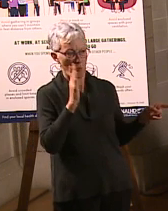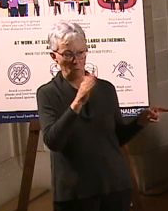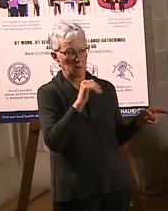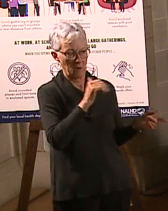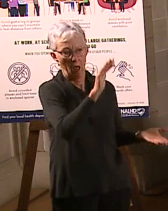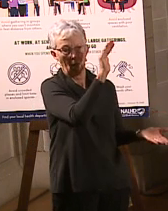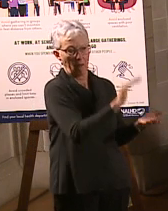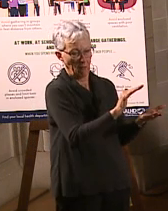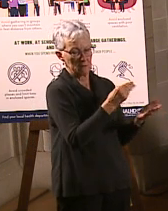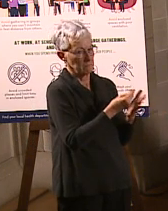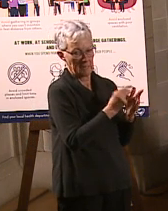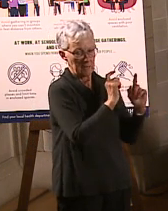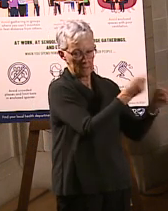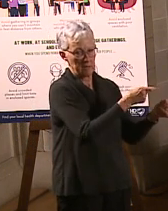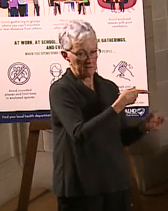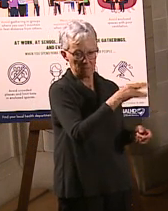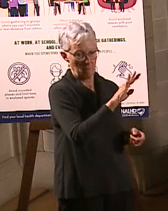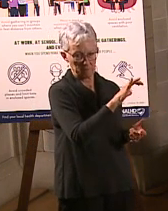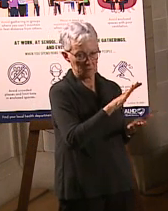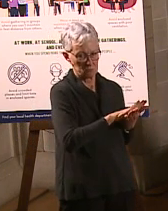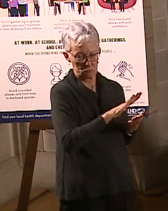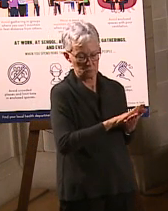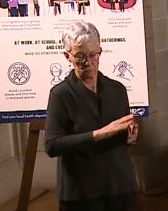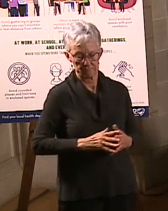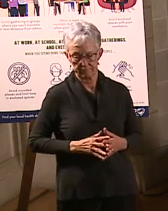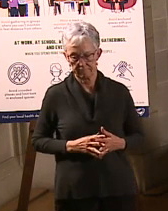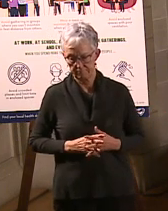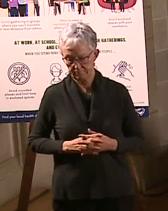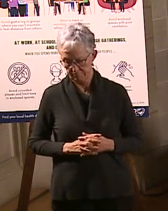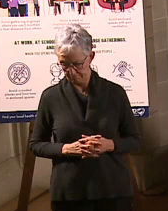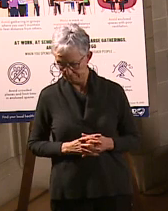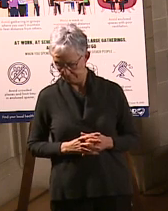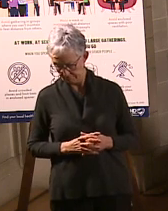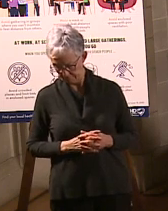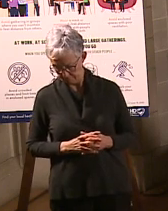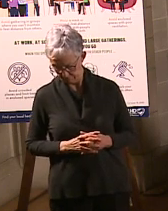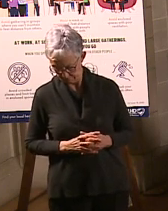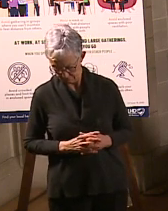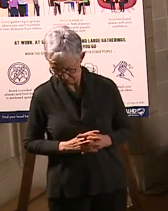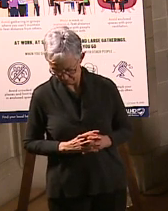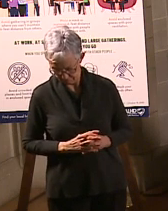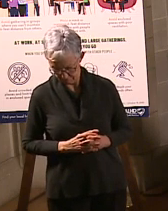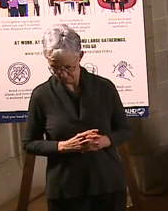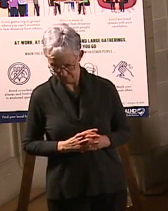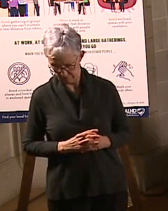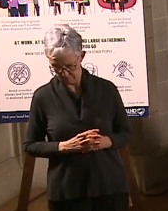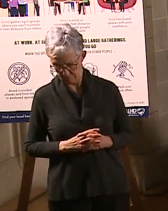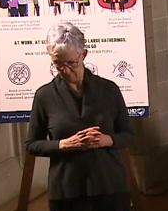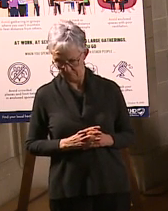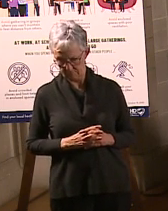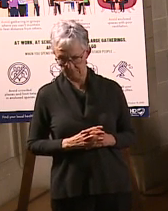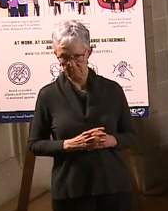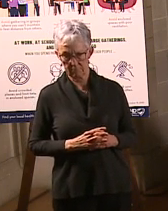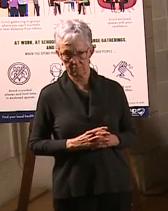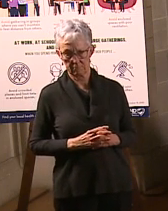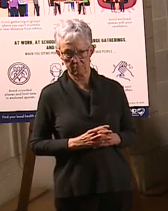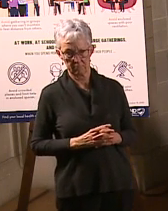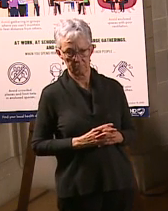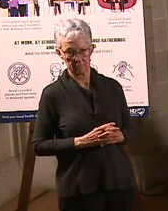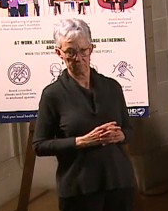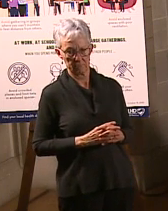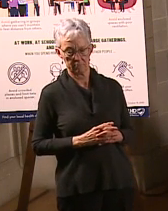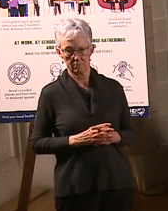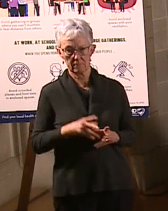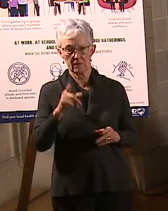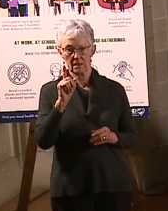Andrew. Just going back to the St. Francis negotiations, do you think you can have a contract signed by the end of